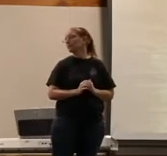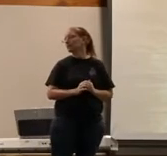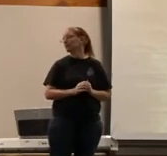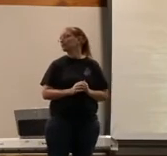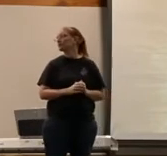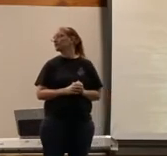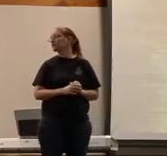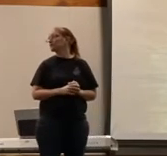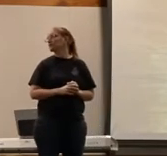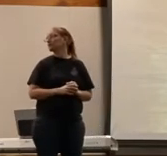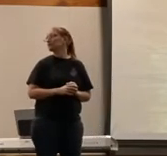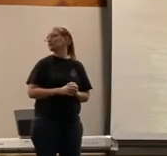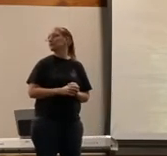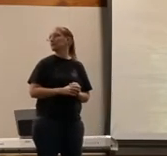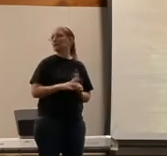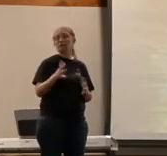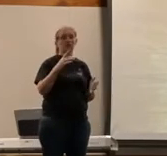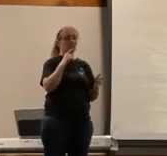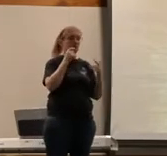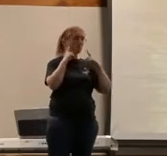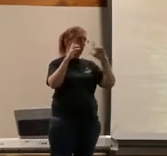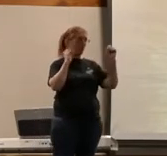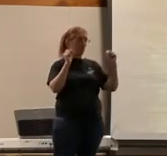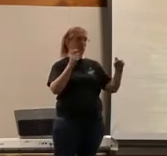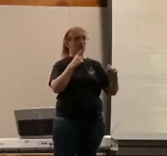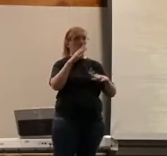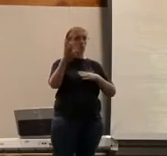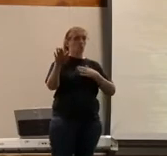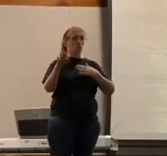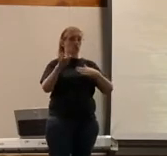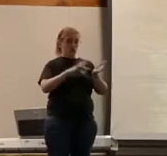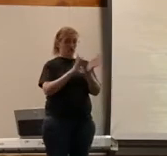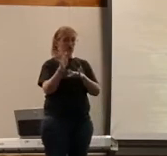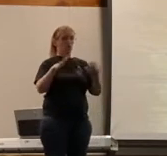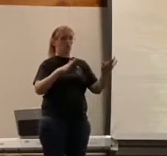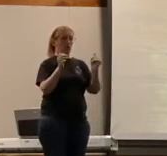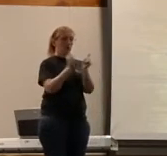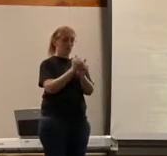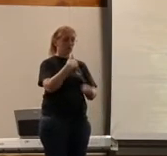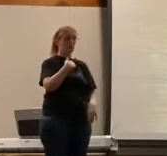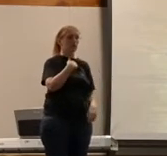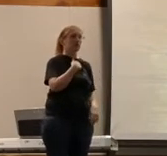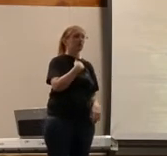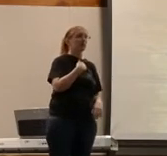Yeah. You know what? I want you to say out loud, Jesus is walking my street right now.